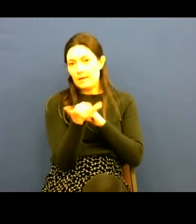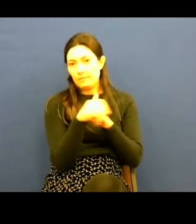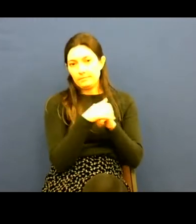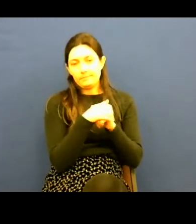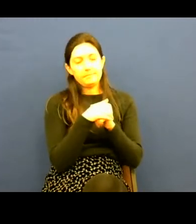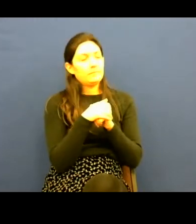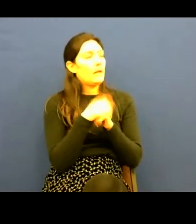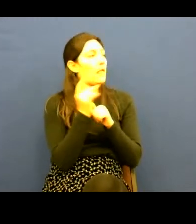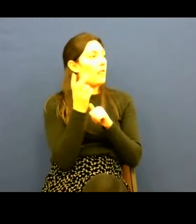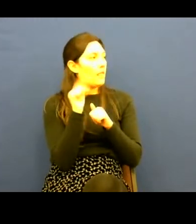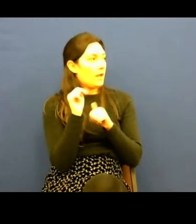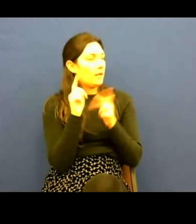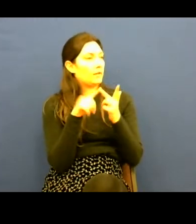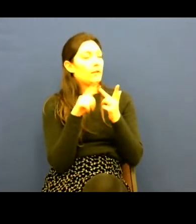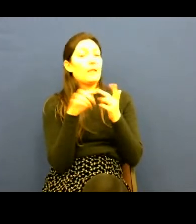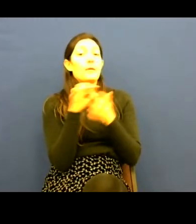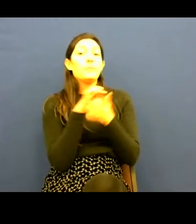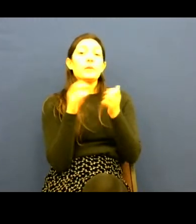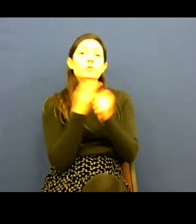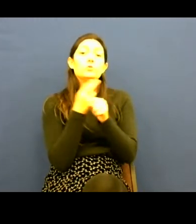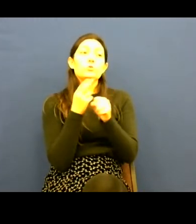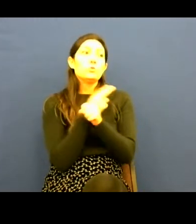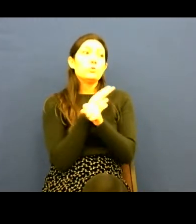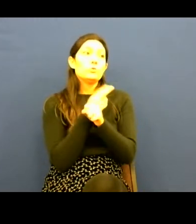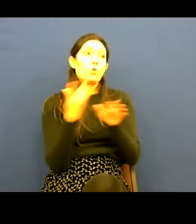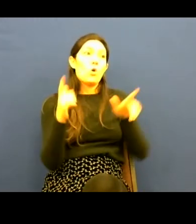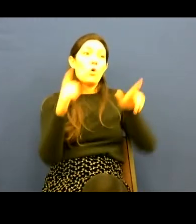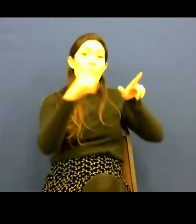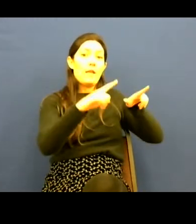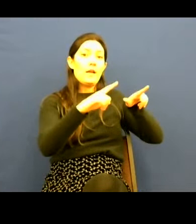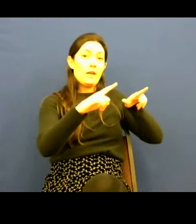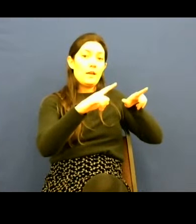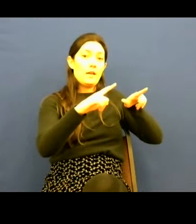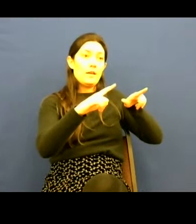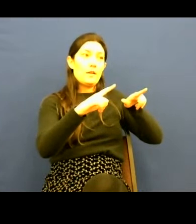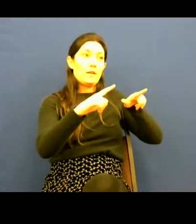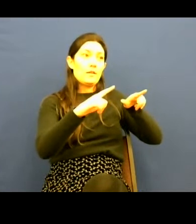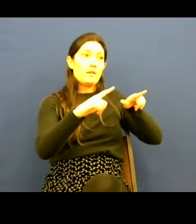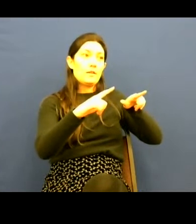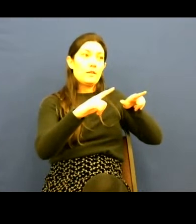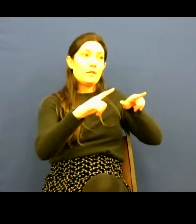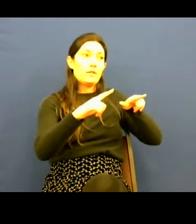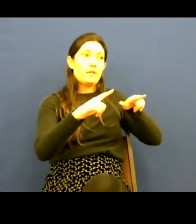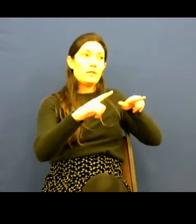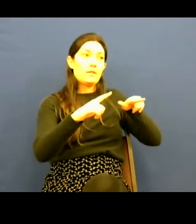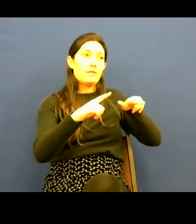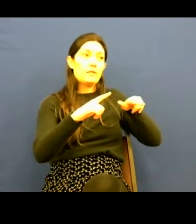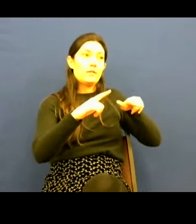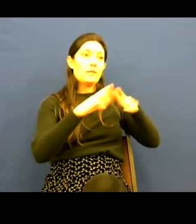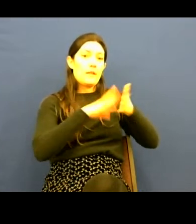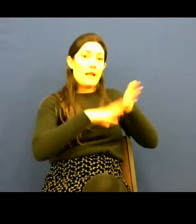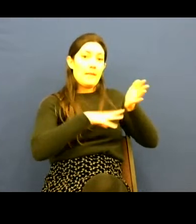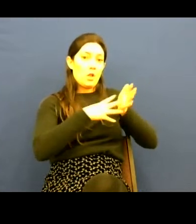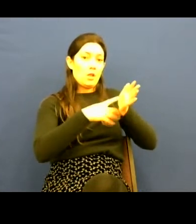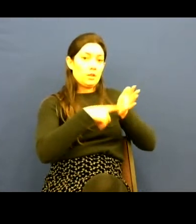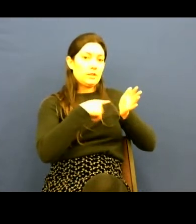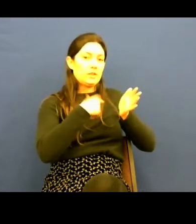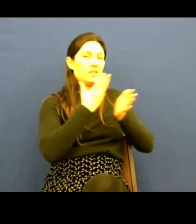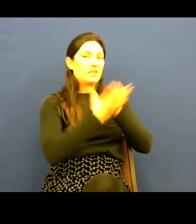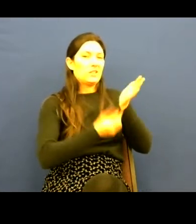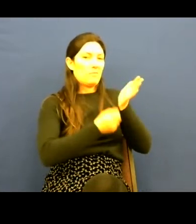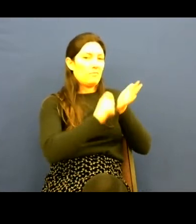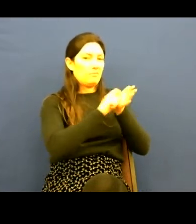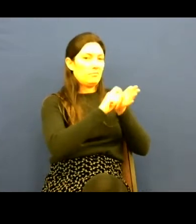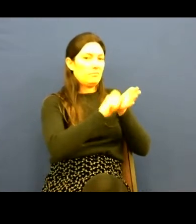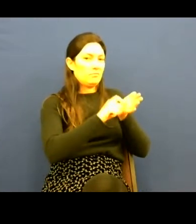the mixed use overlay use tables, there was some entries missing in